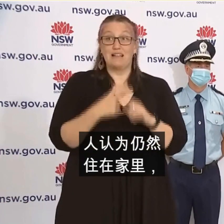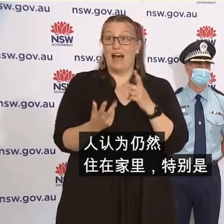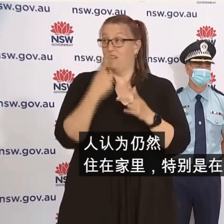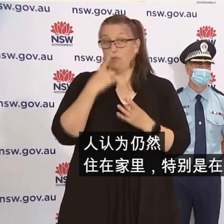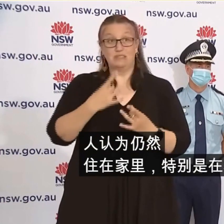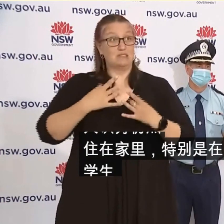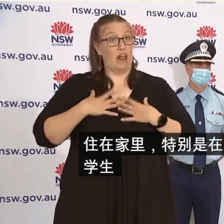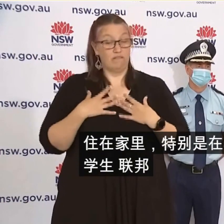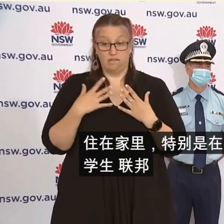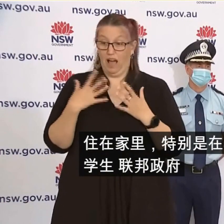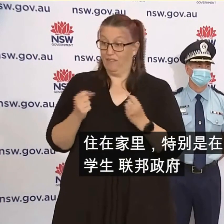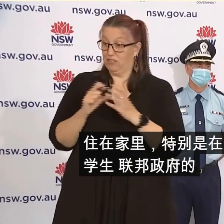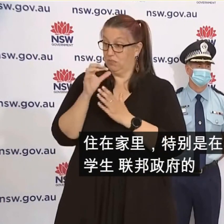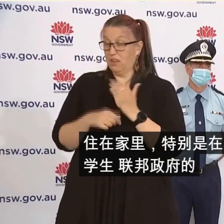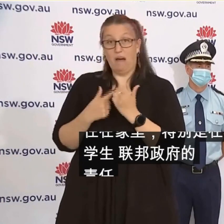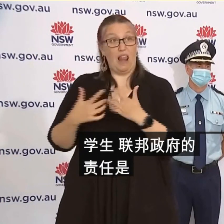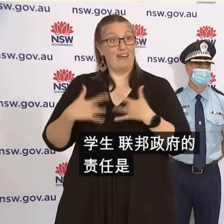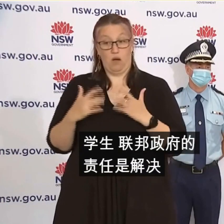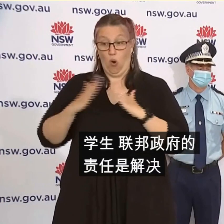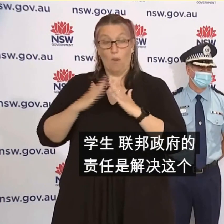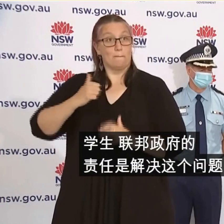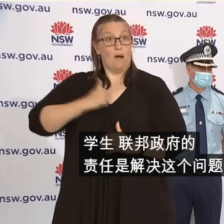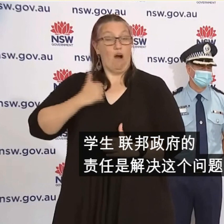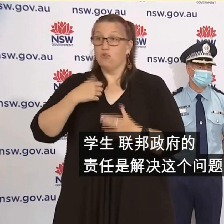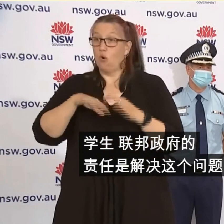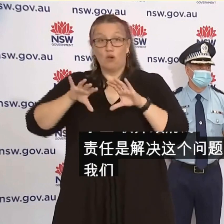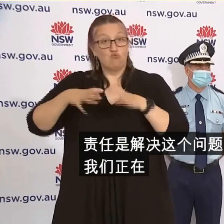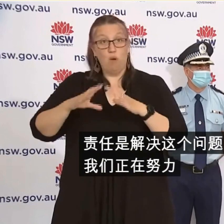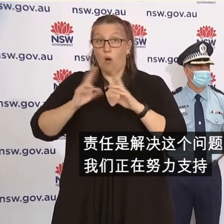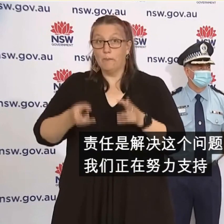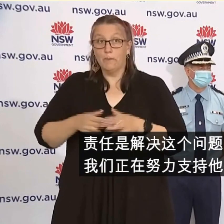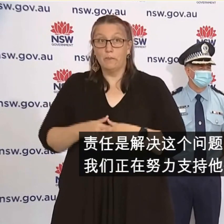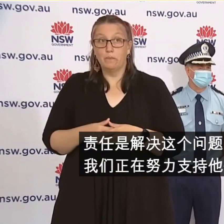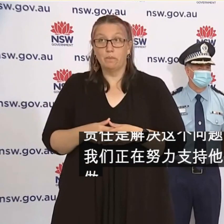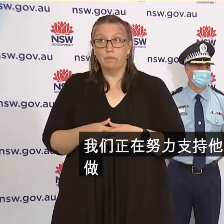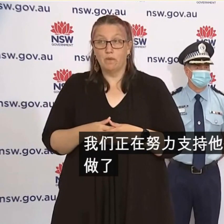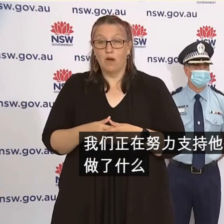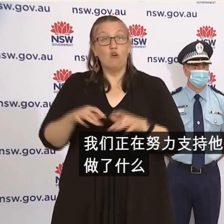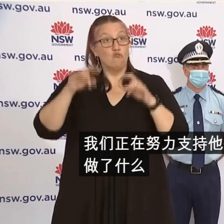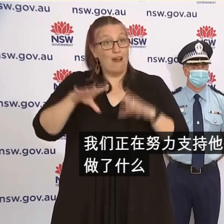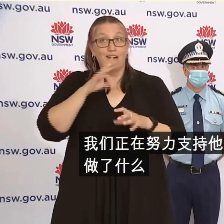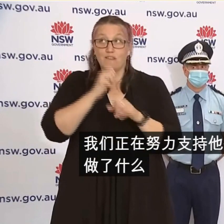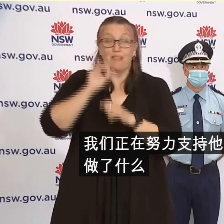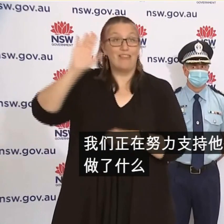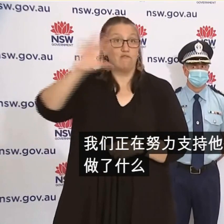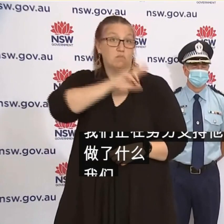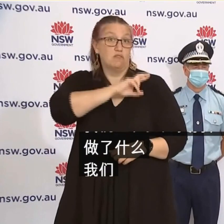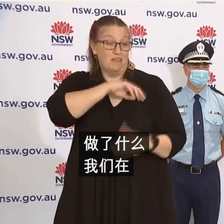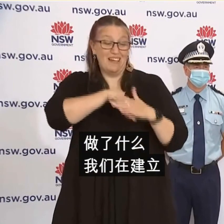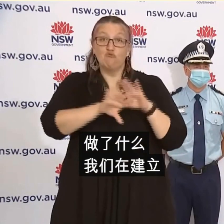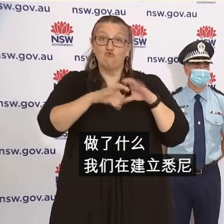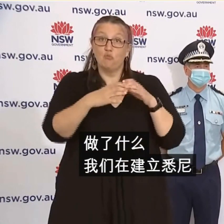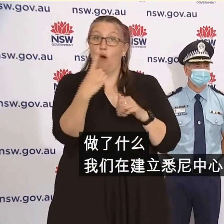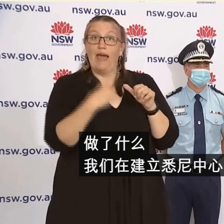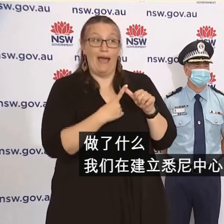living at home, particularly school students. Federal government's responsibility was to get that out, but we're trying to back them in, and what we did, what we announced when